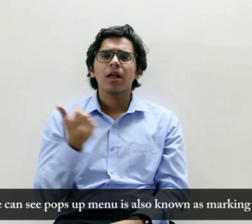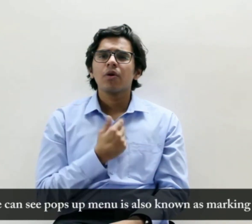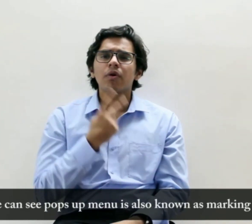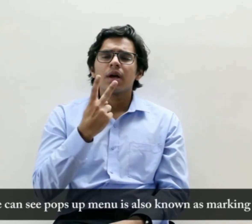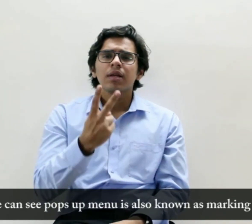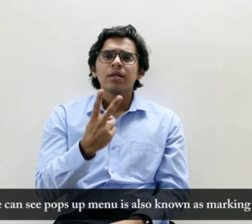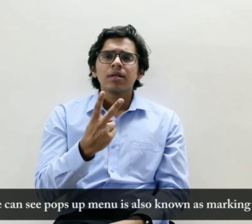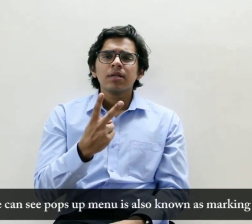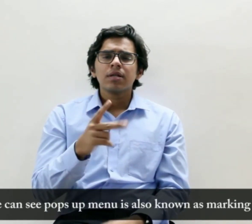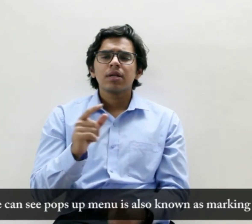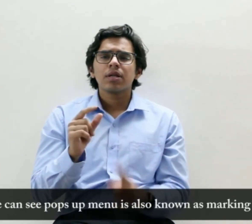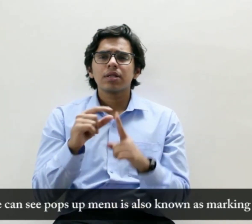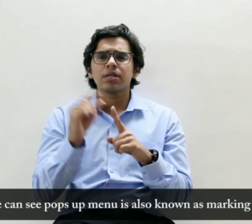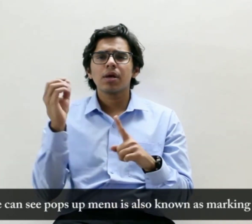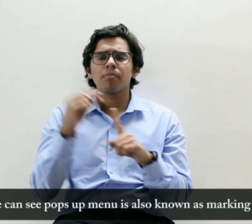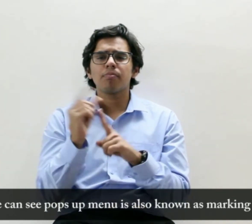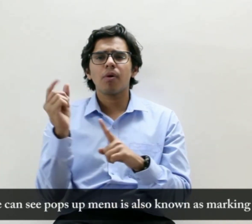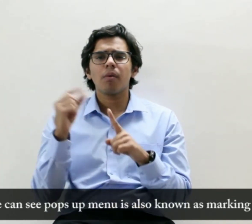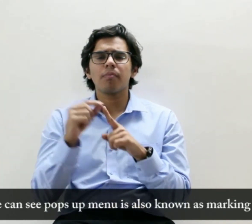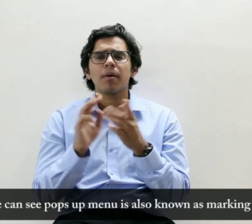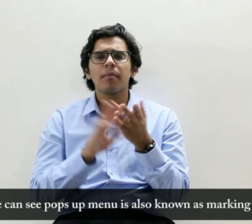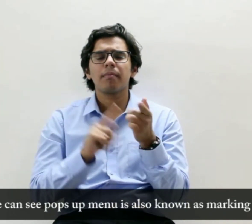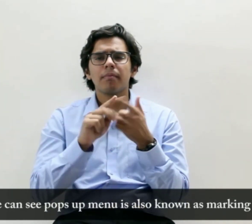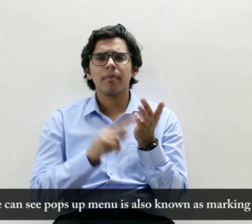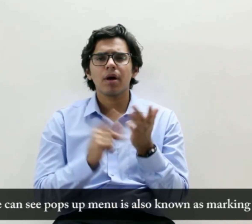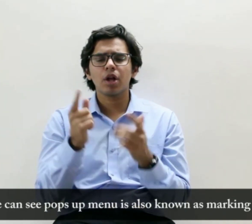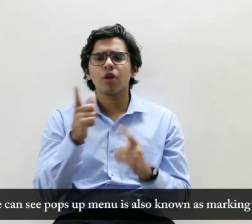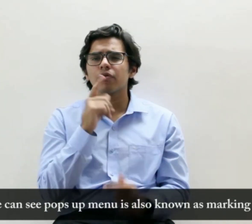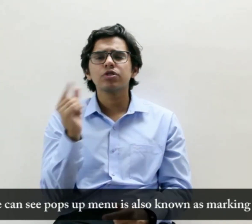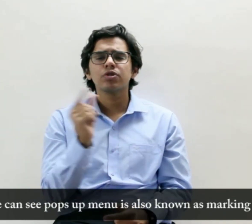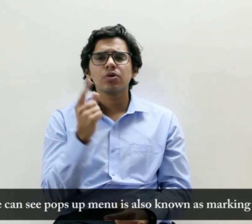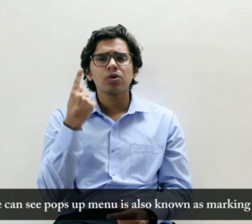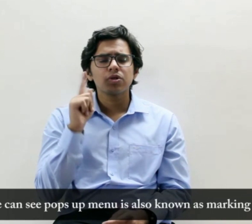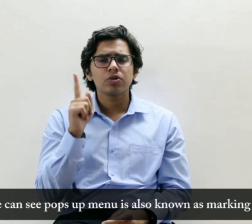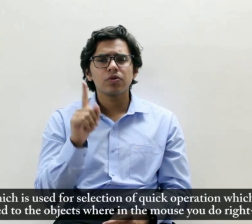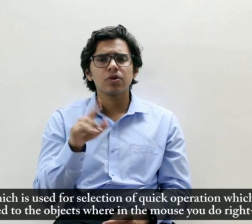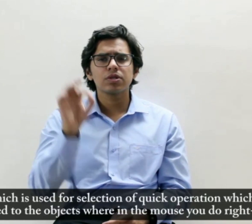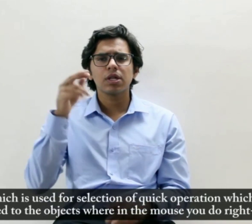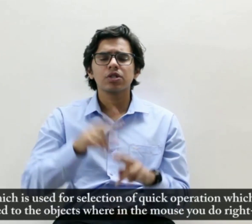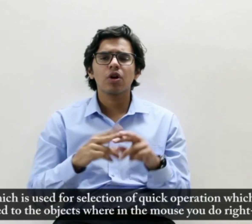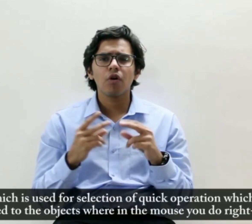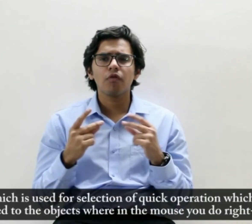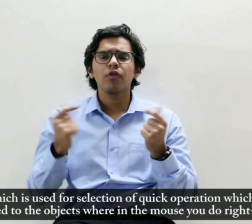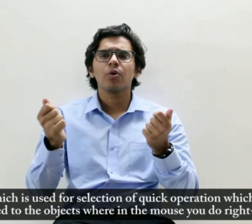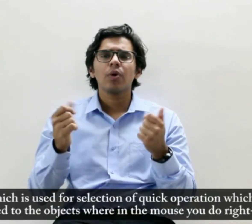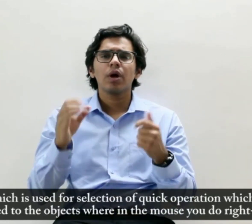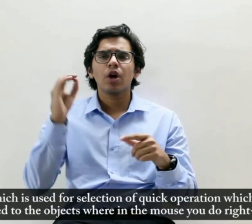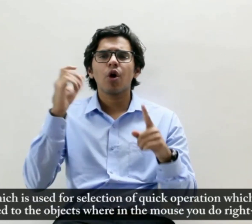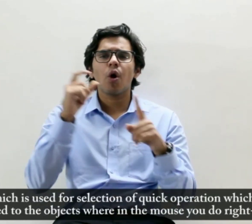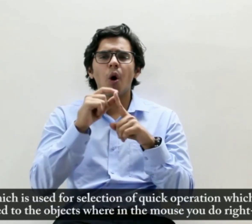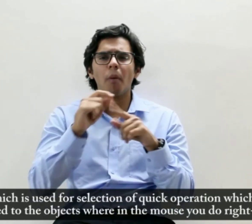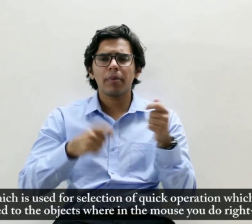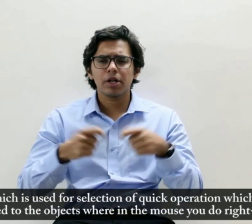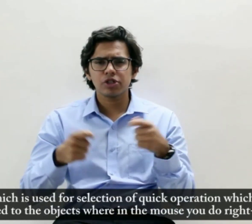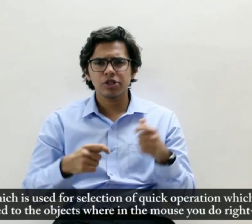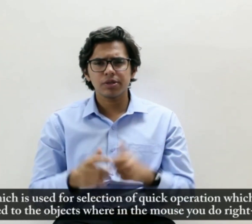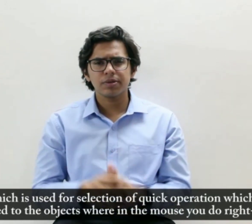Then we can see pops up menu is also known as marking menu, which is used for selection of